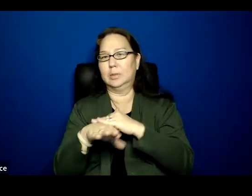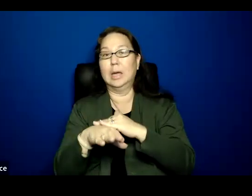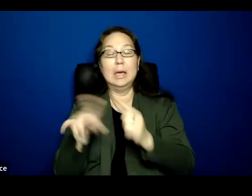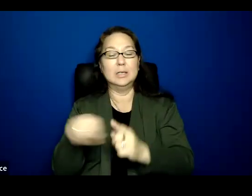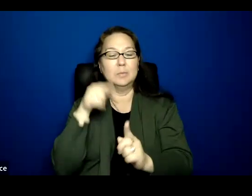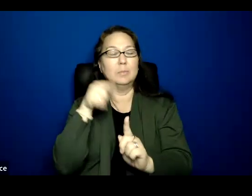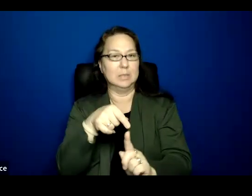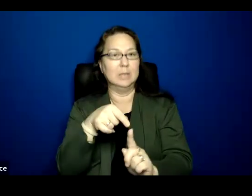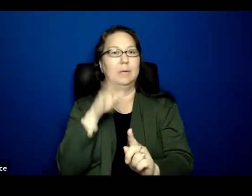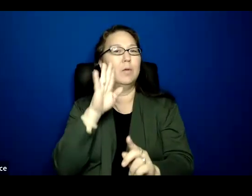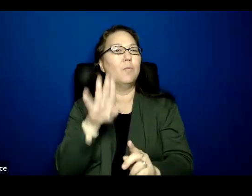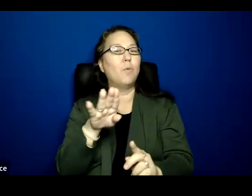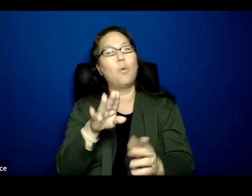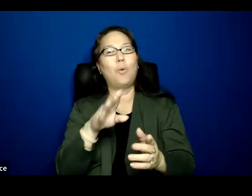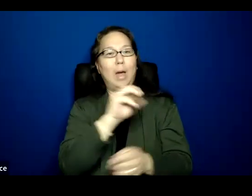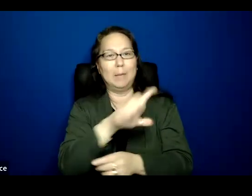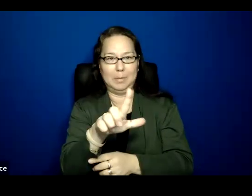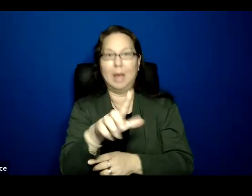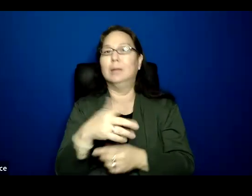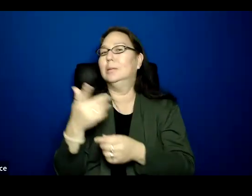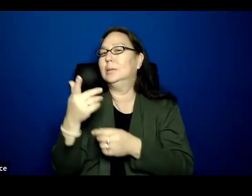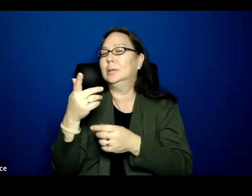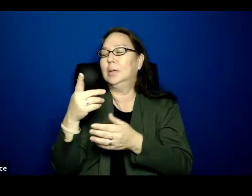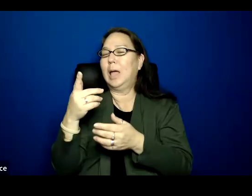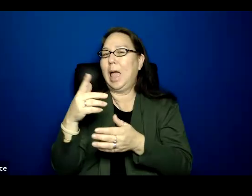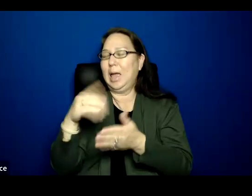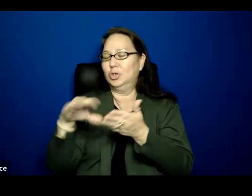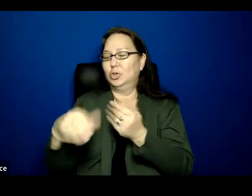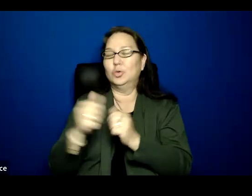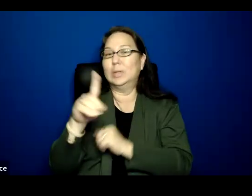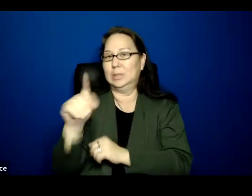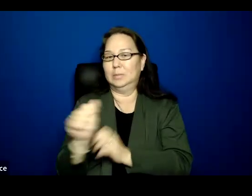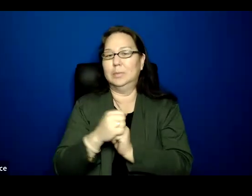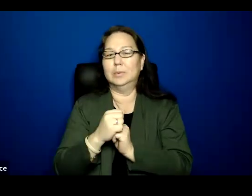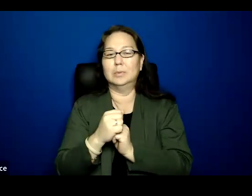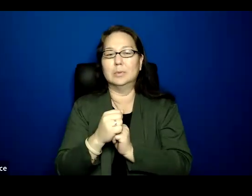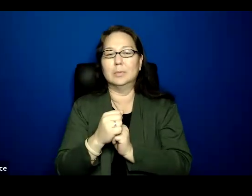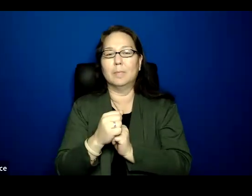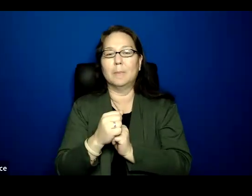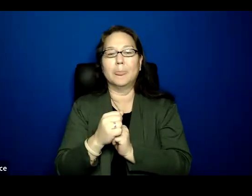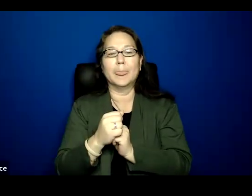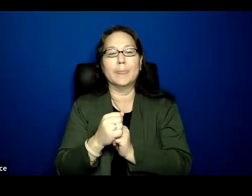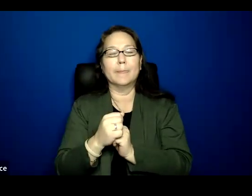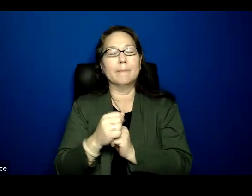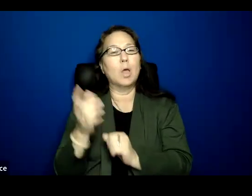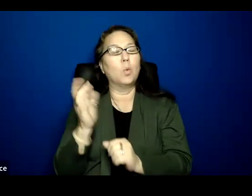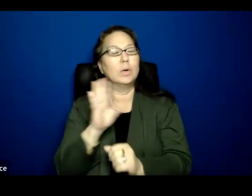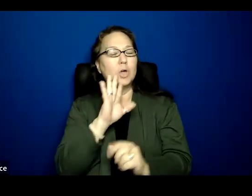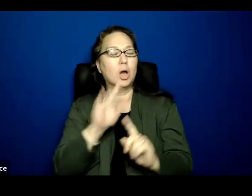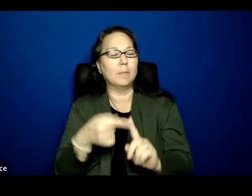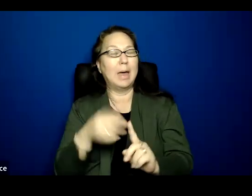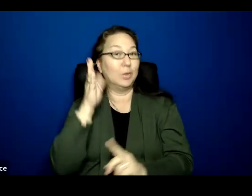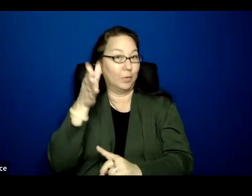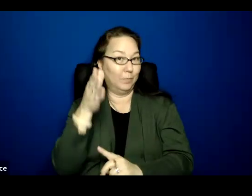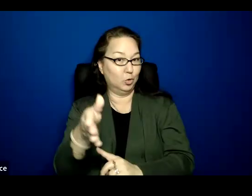learners and students with disabilities, aligned with rollout of our new English learner education programs. When we talk about our future